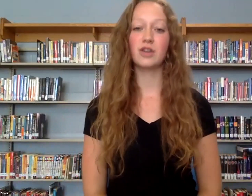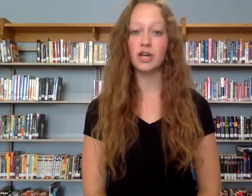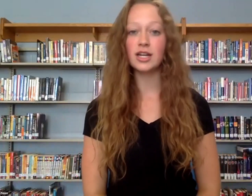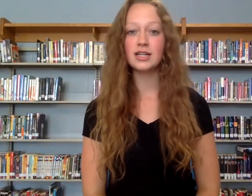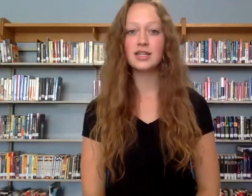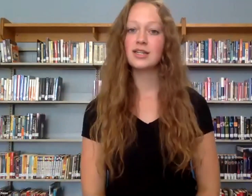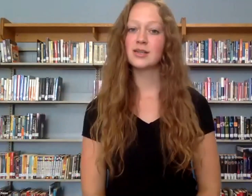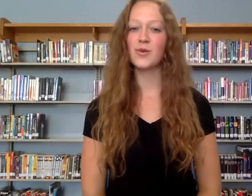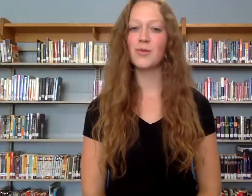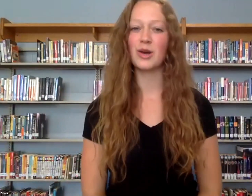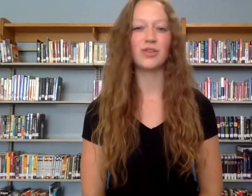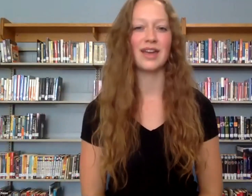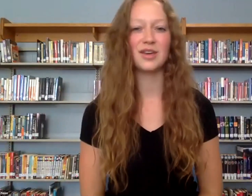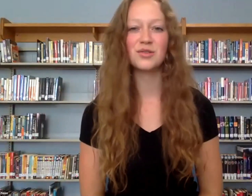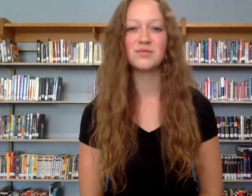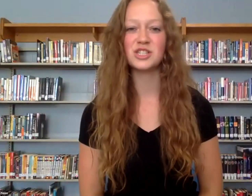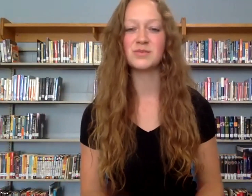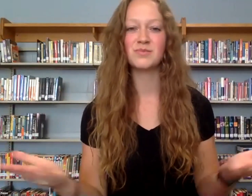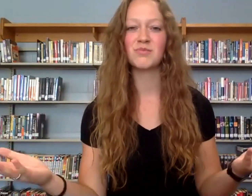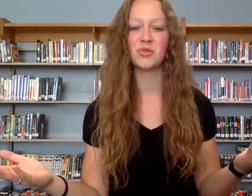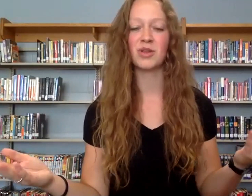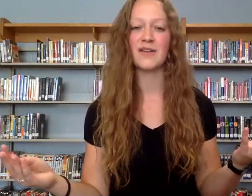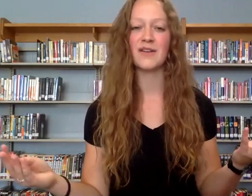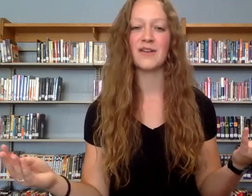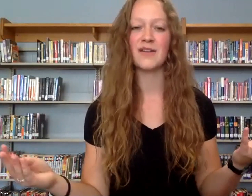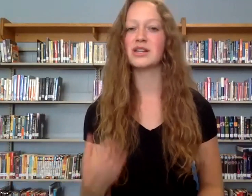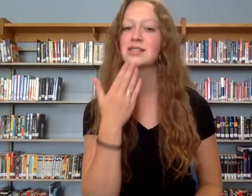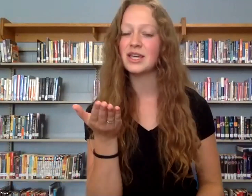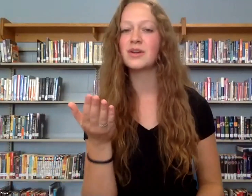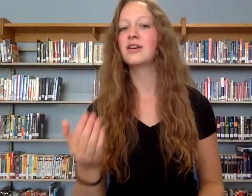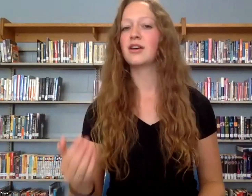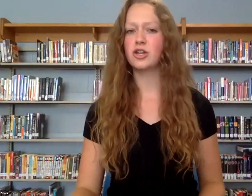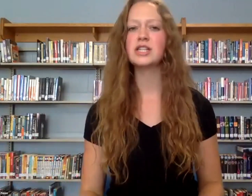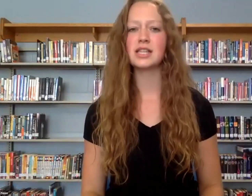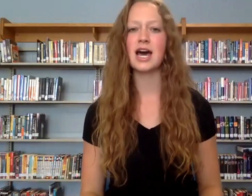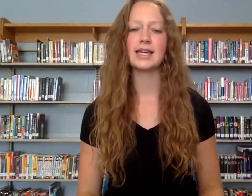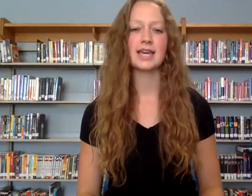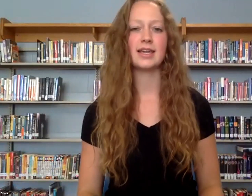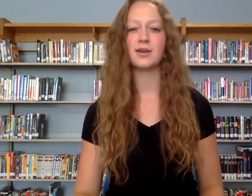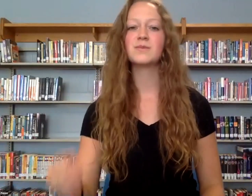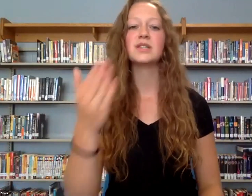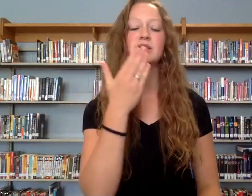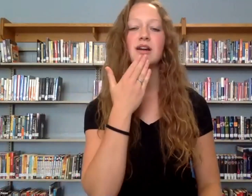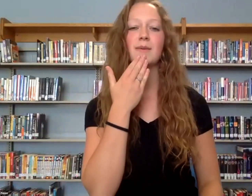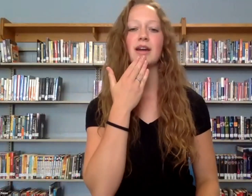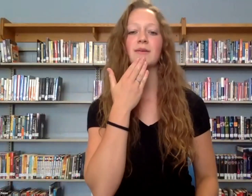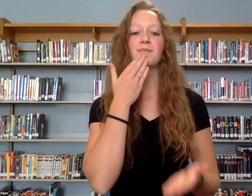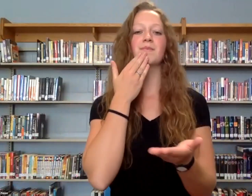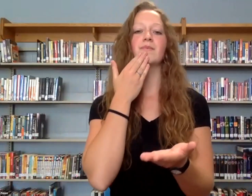good. Some of you might know thank you, just through life experience. This is thank you. Good is a lot like thank you. You start up here, and